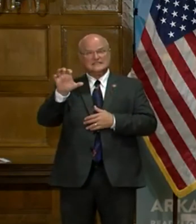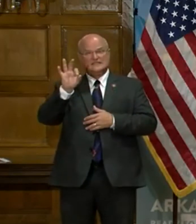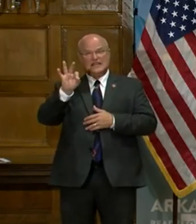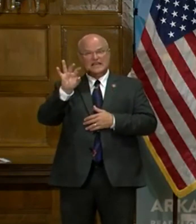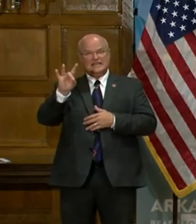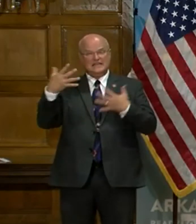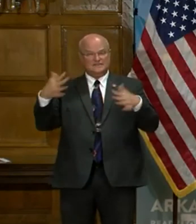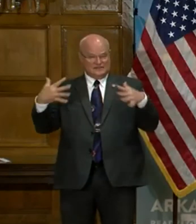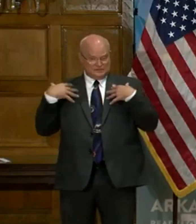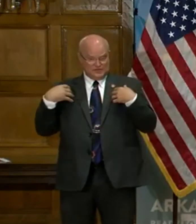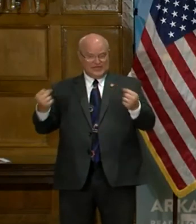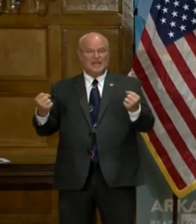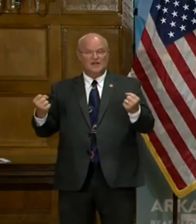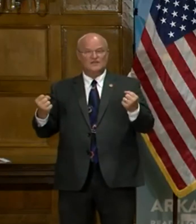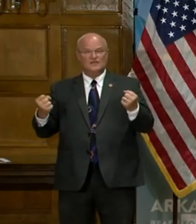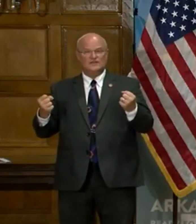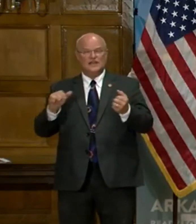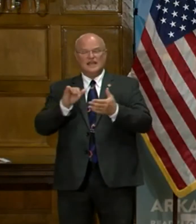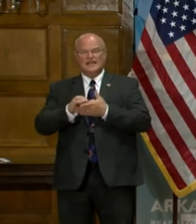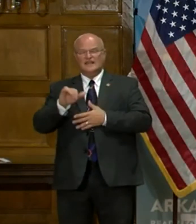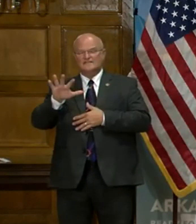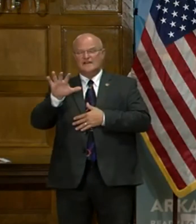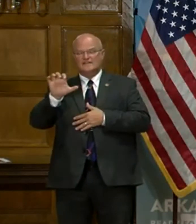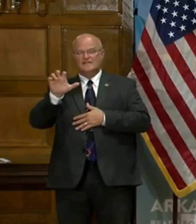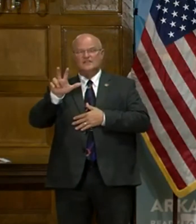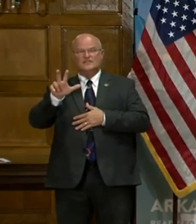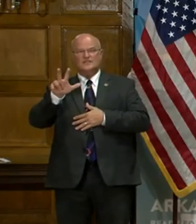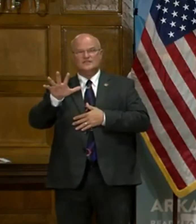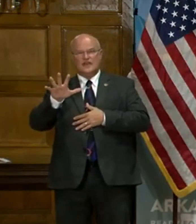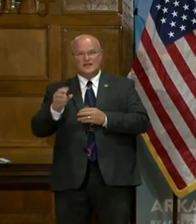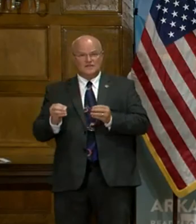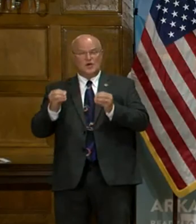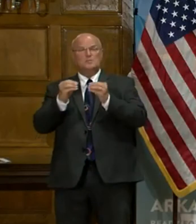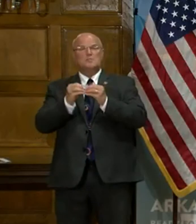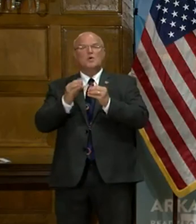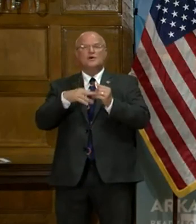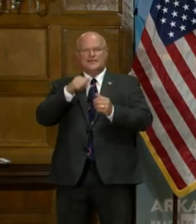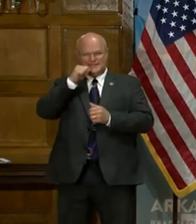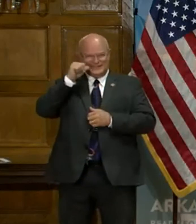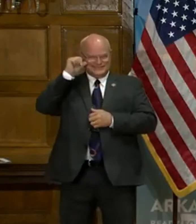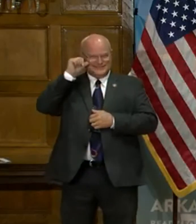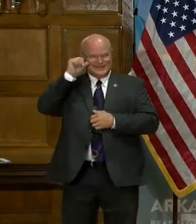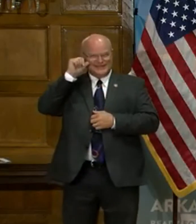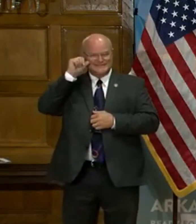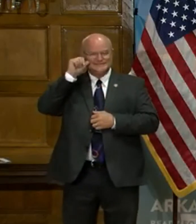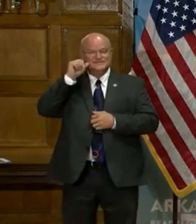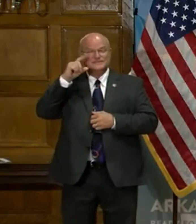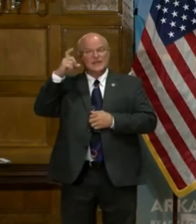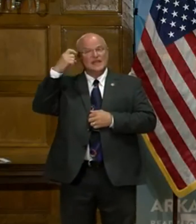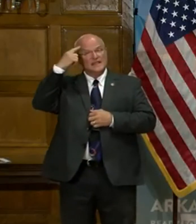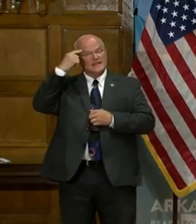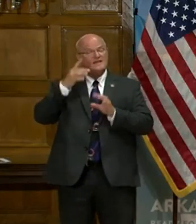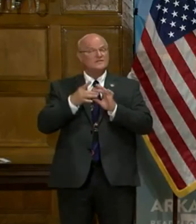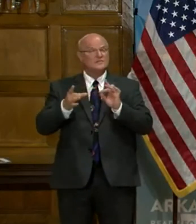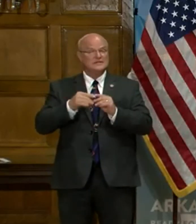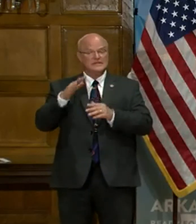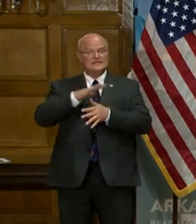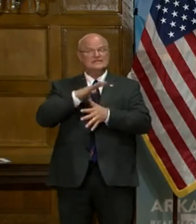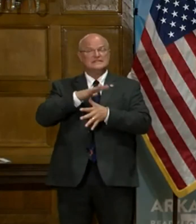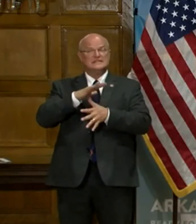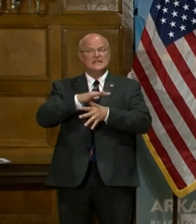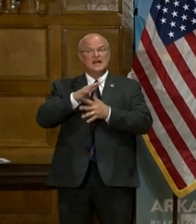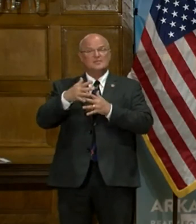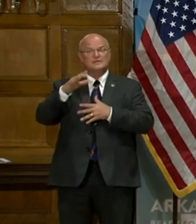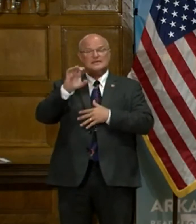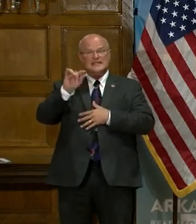15,698 recovered. That's 535 more than yesterday. The governor's mentioned the top